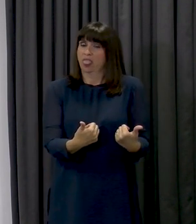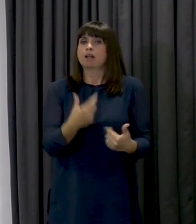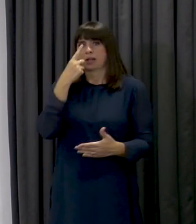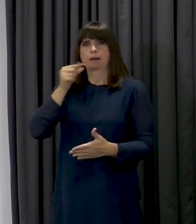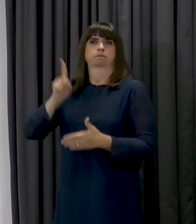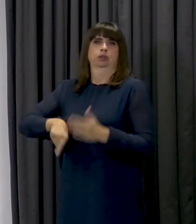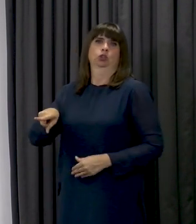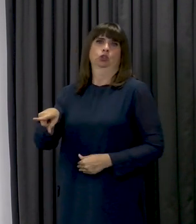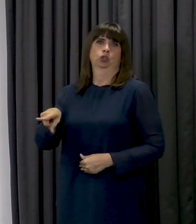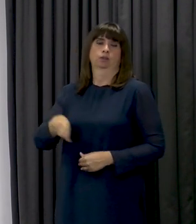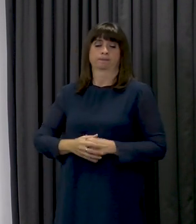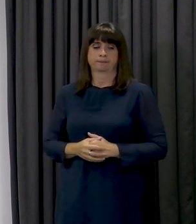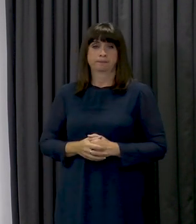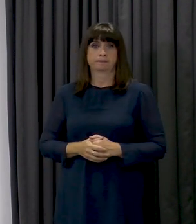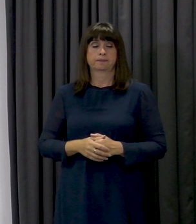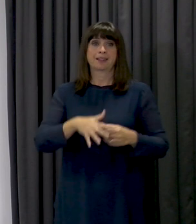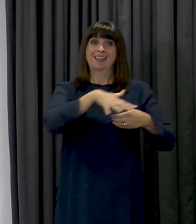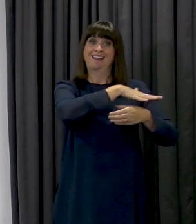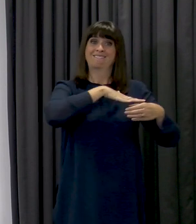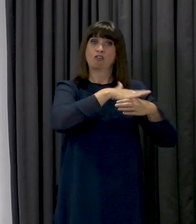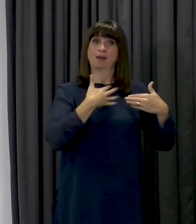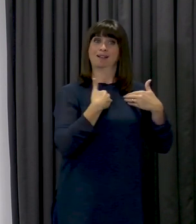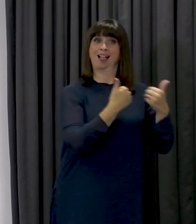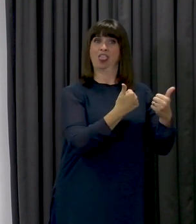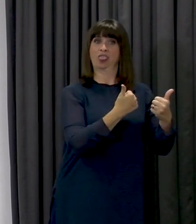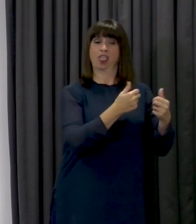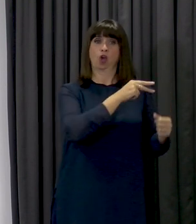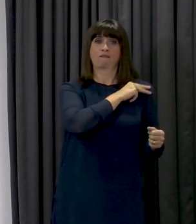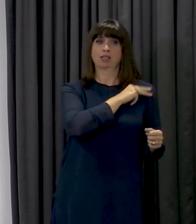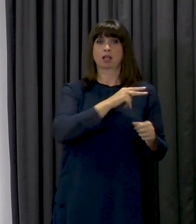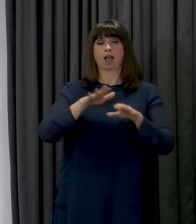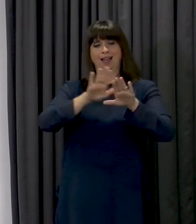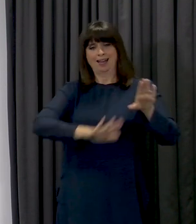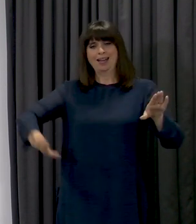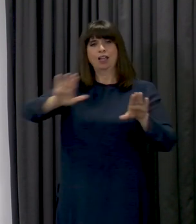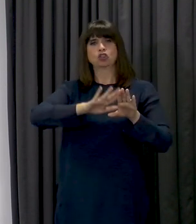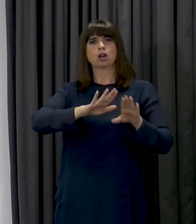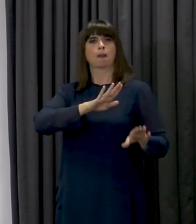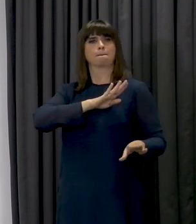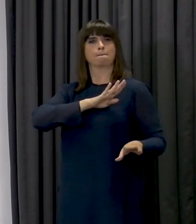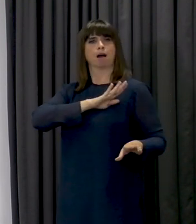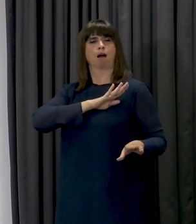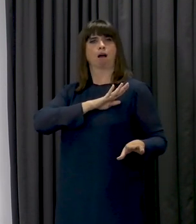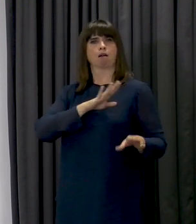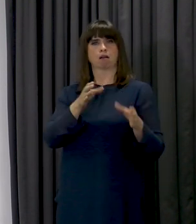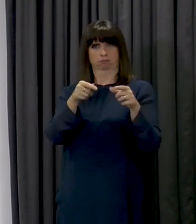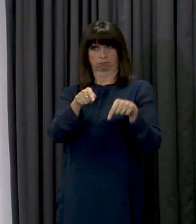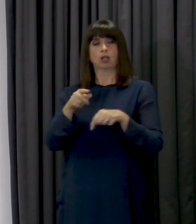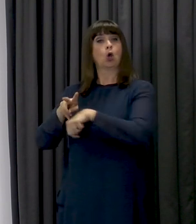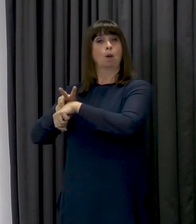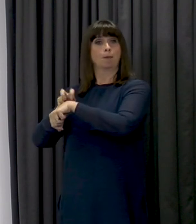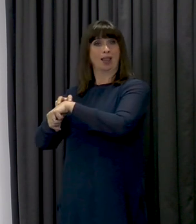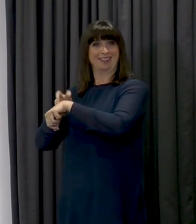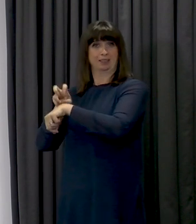working with our local authorities, with environmental health officers, with the national park authorities and with the police to ensure that